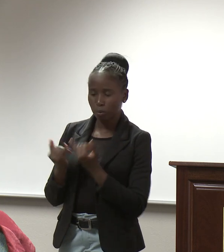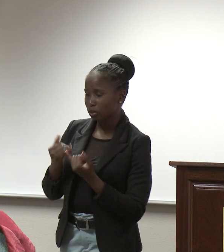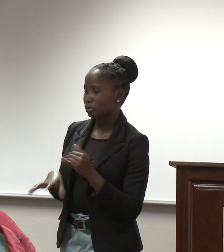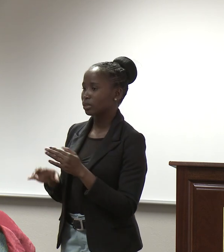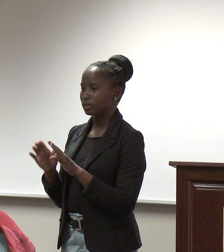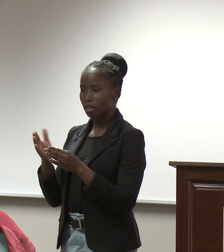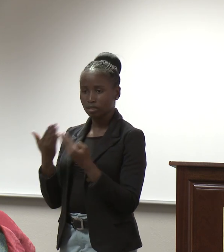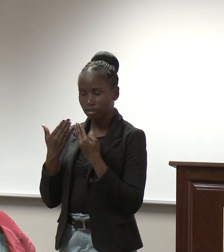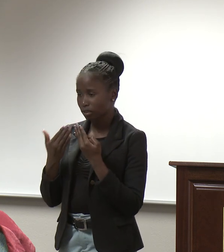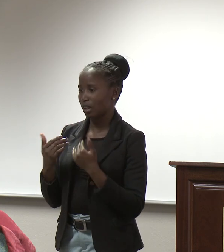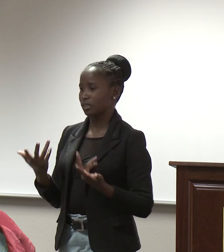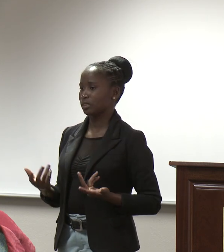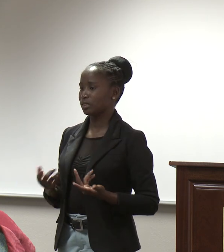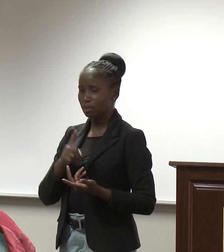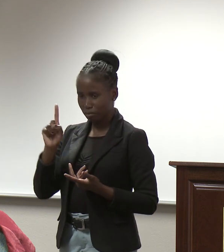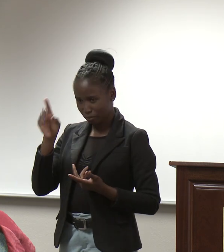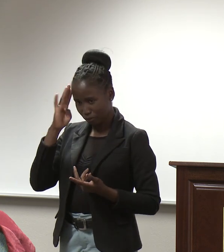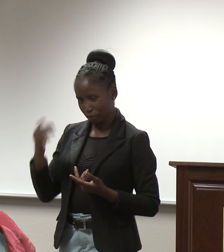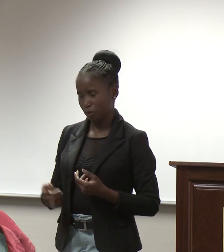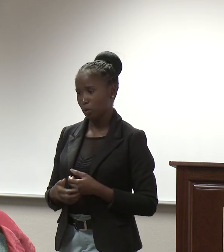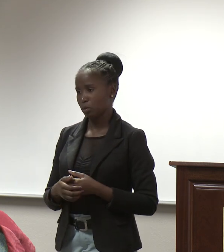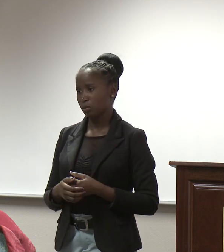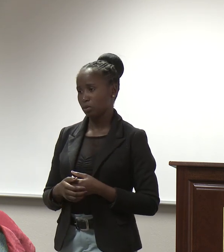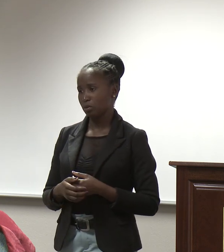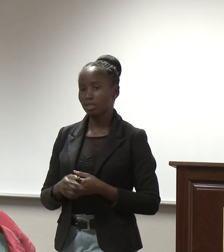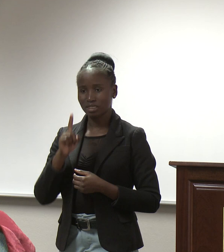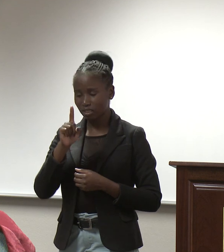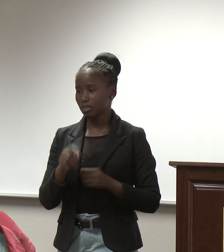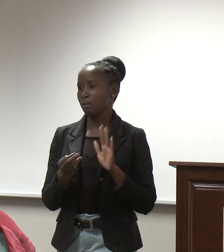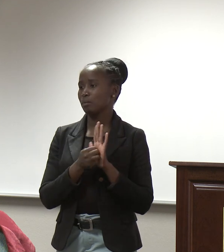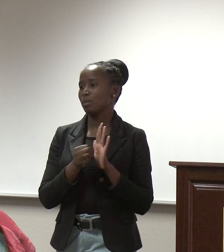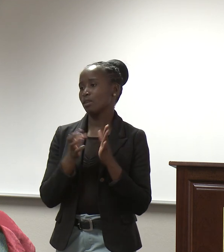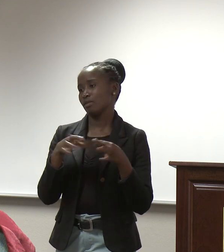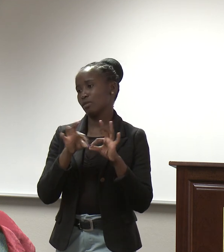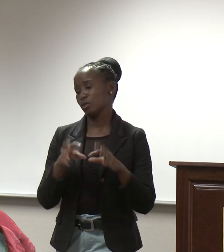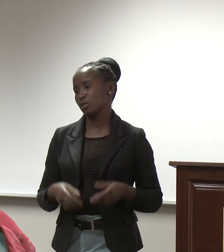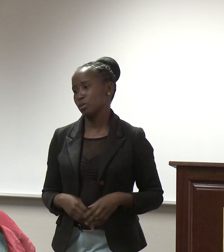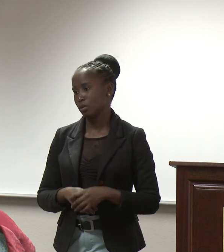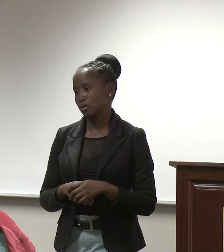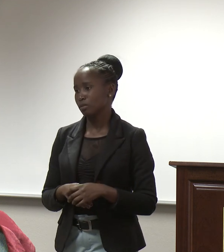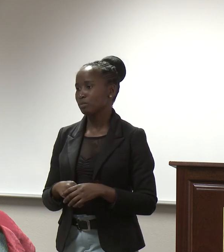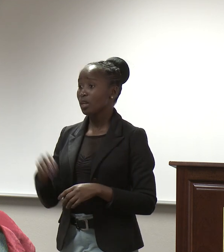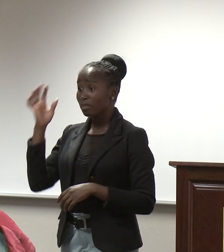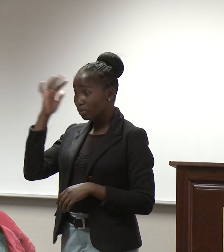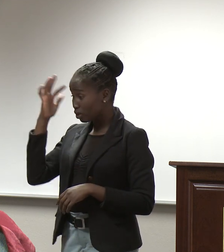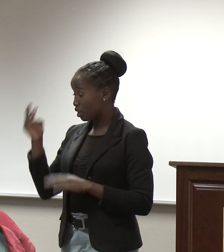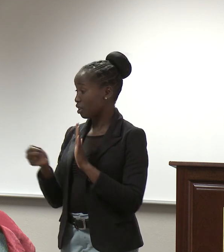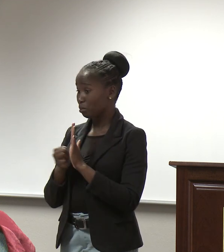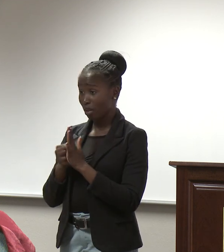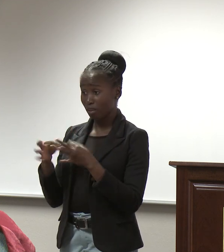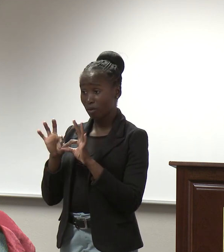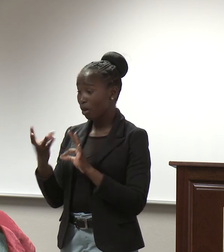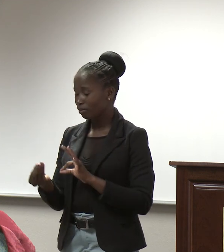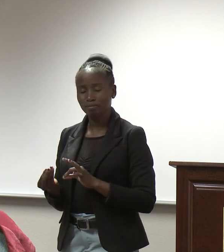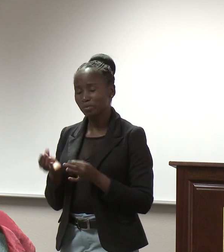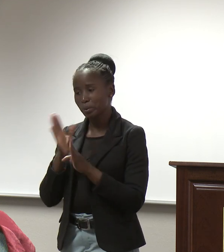market value. They should not have any market value. Philosophy has no market value. By education, not